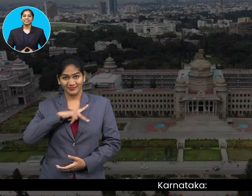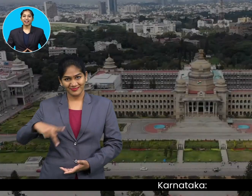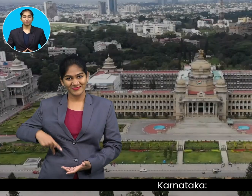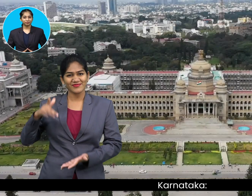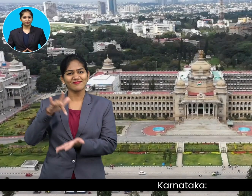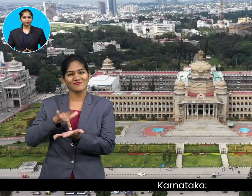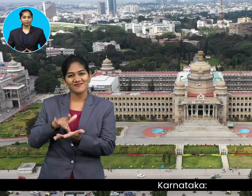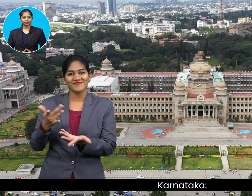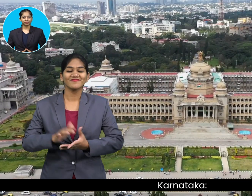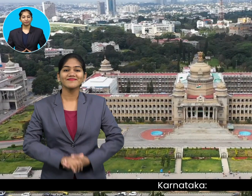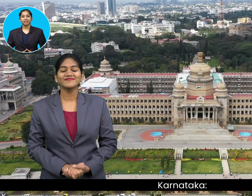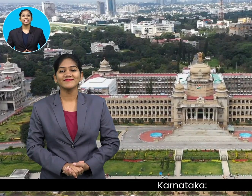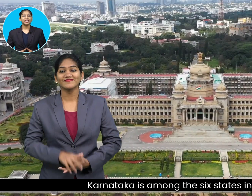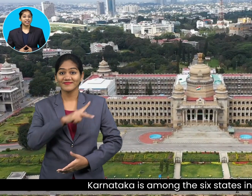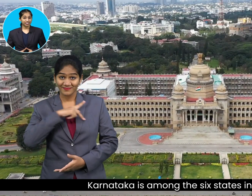Karnataka.